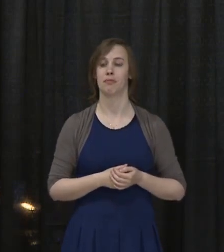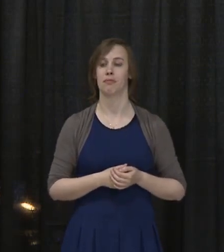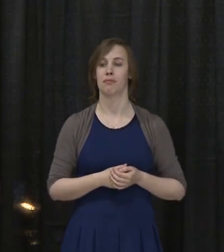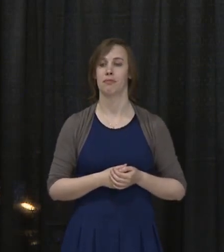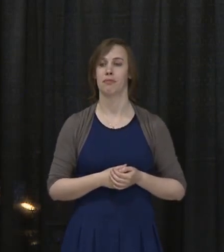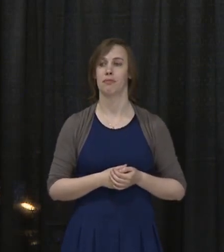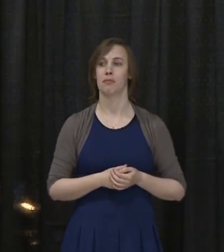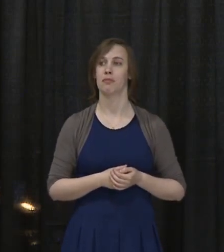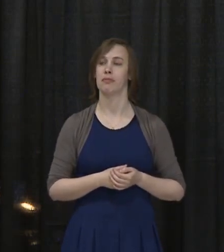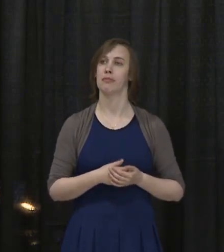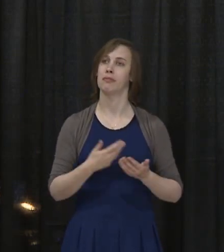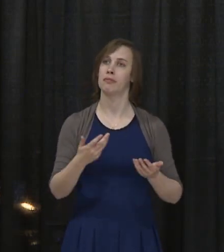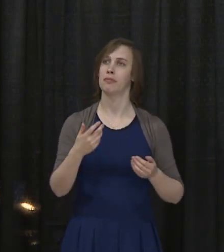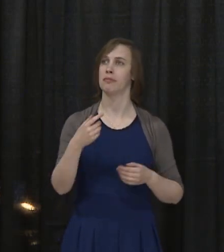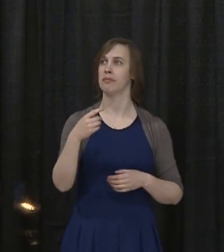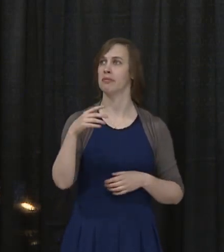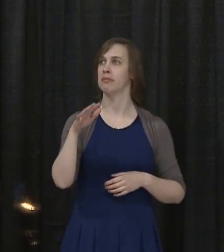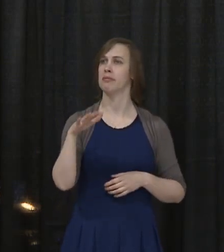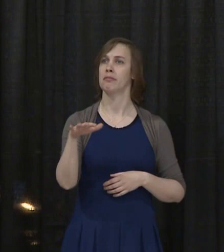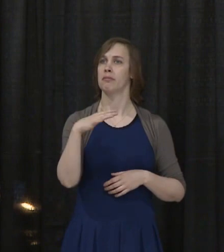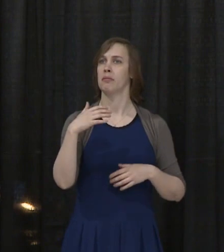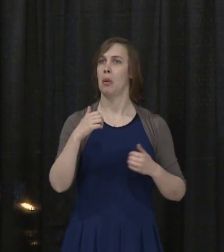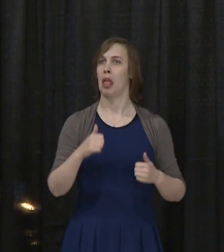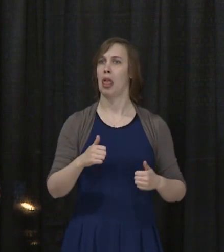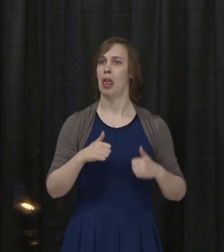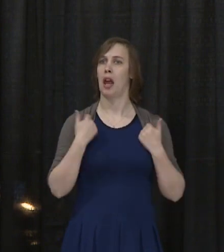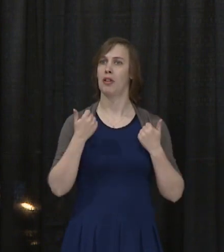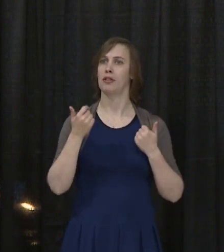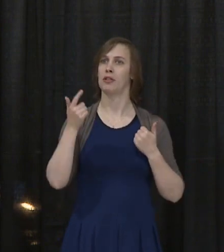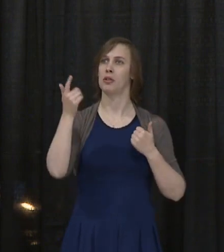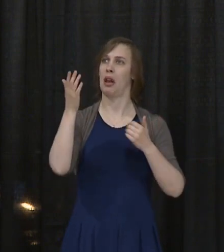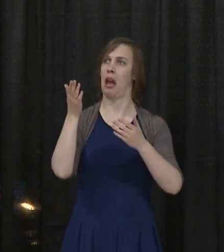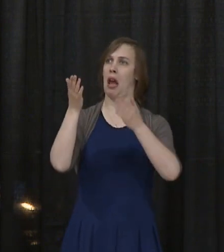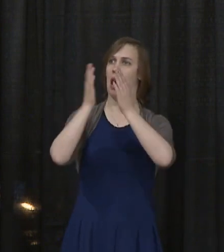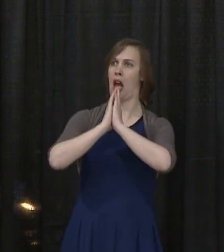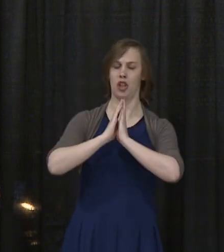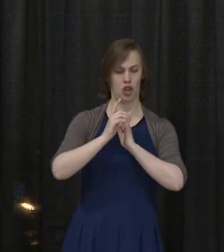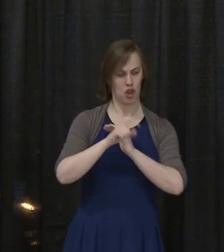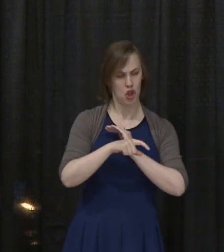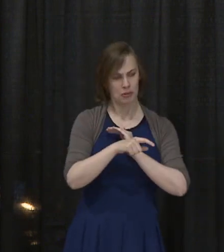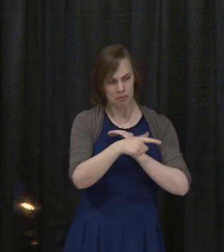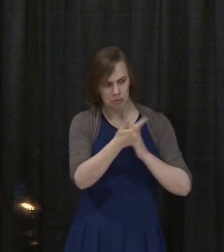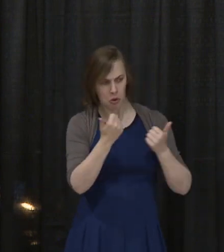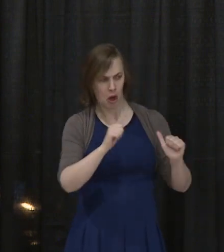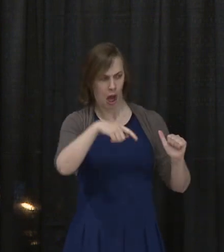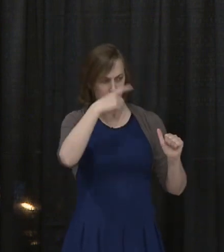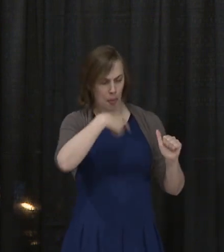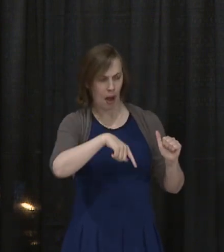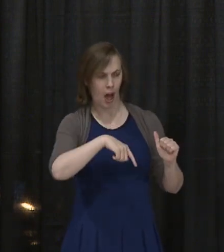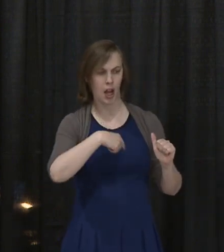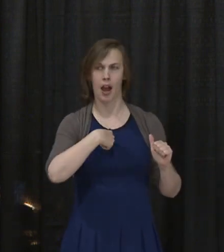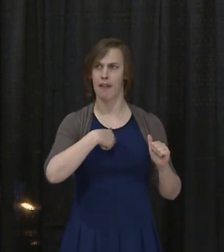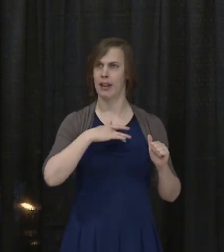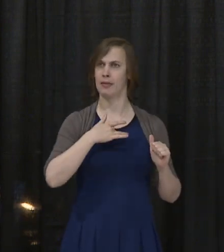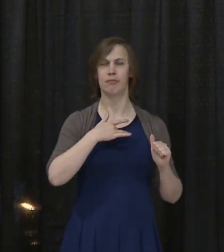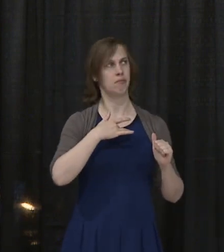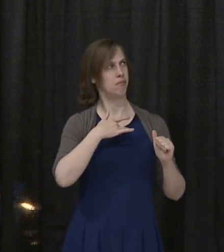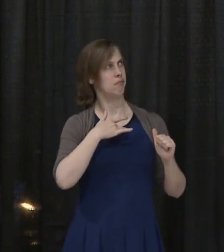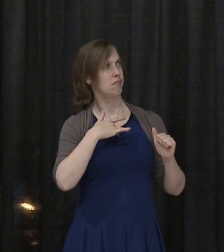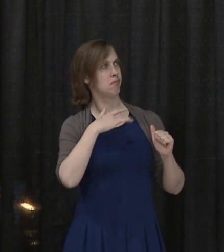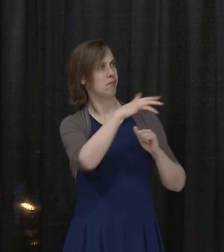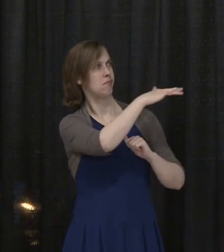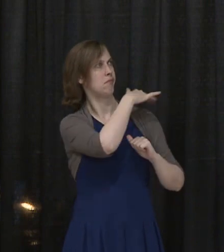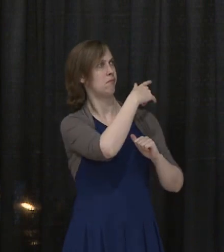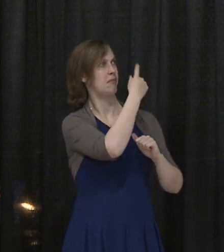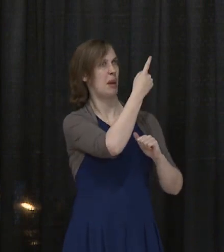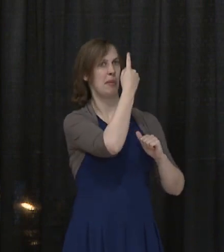do something in life, I've always looked upon it as a sign that I'm meant to do that. So when someone has asked me to volunteer or do something, unless I